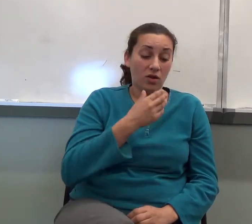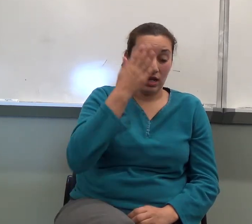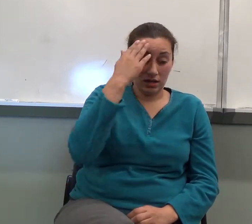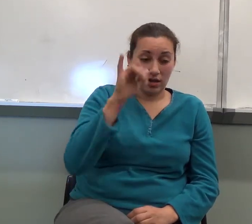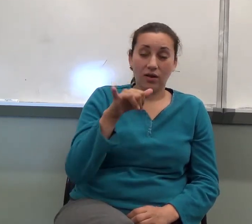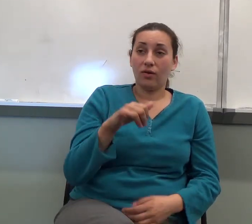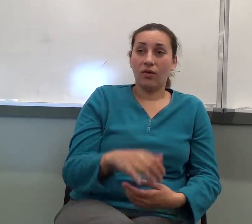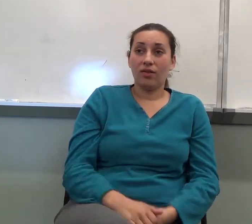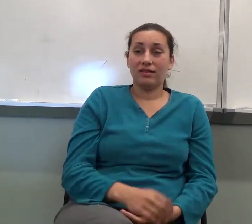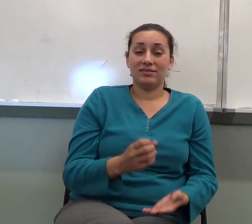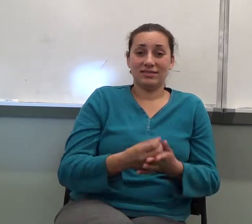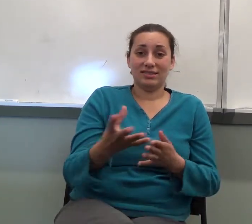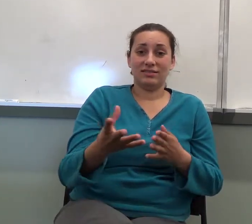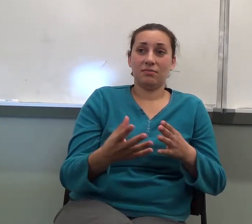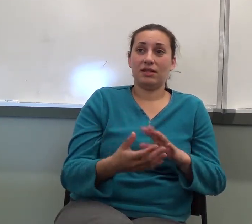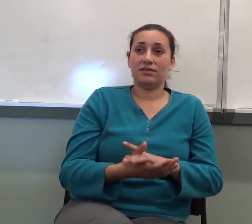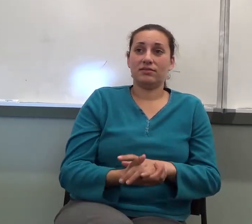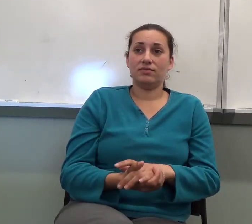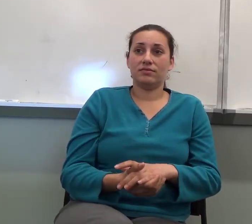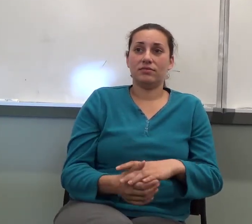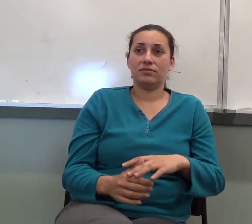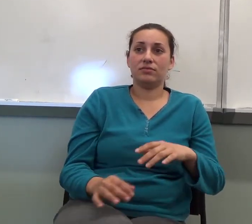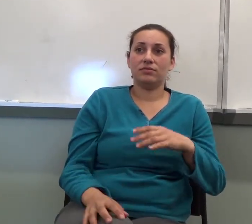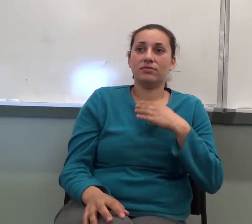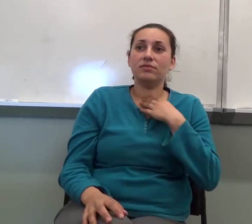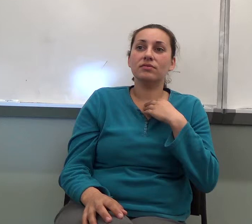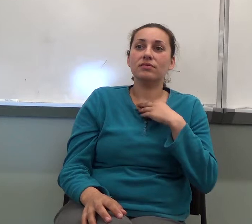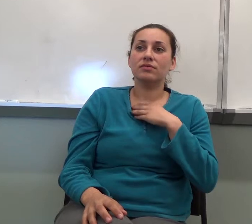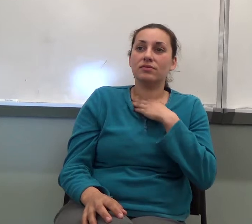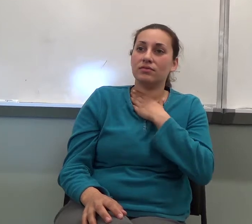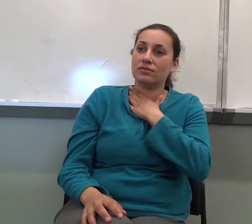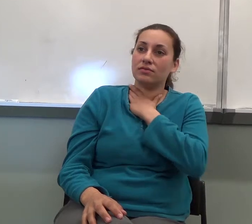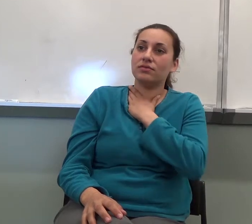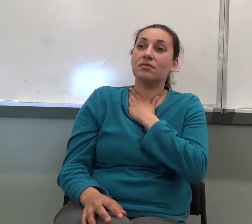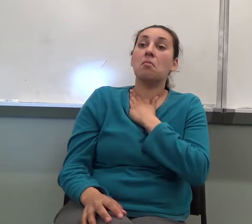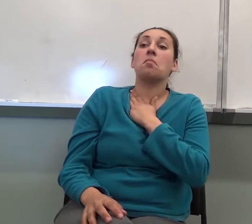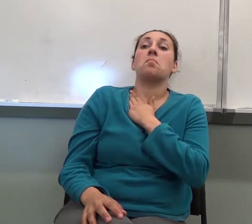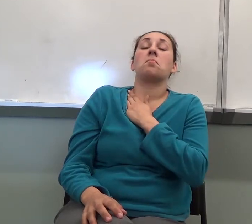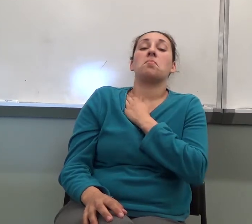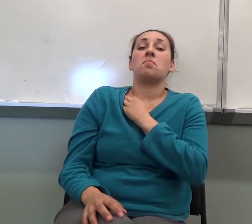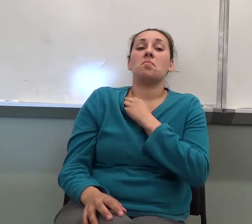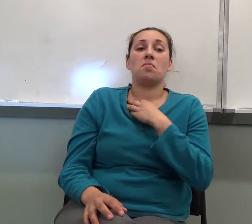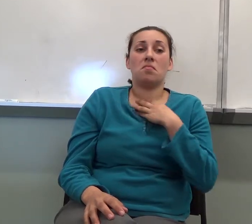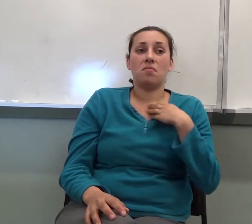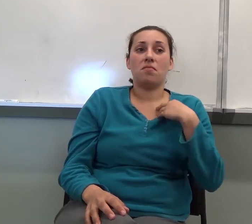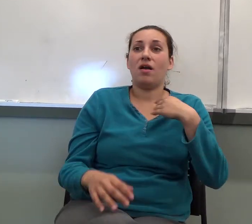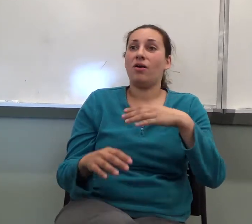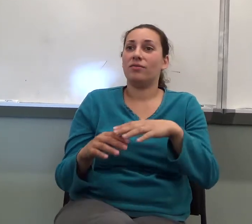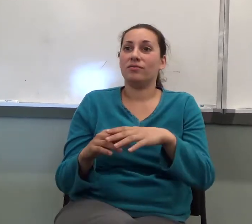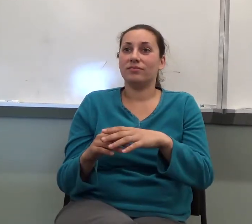Converted to a decimal. Any of them, 7.5.